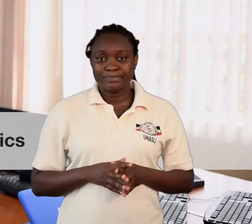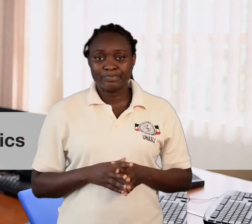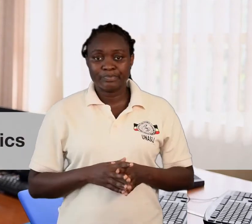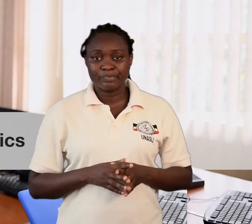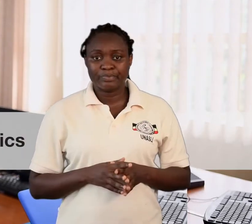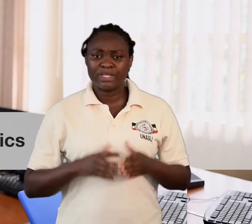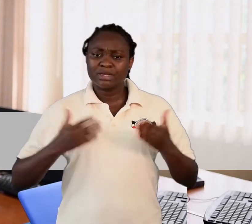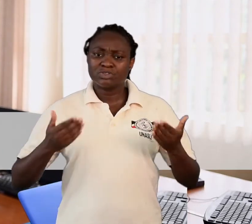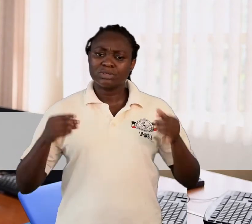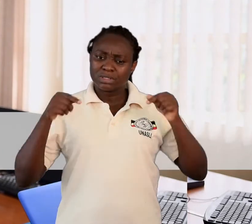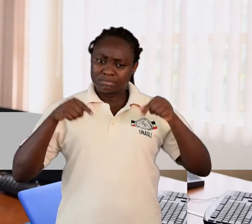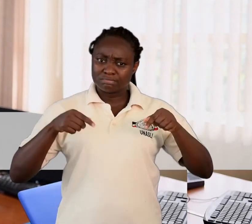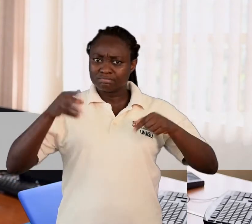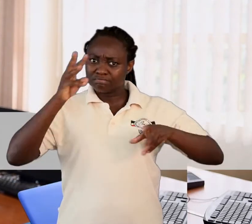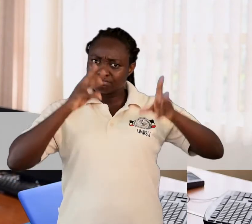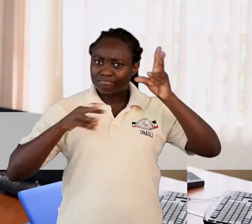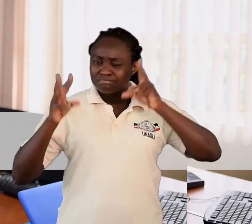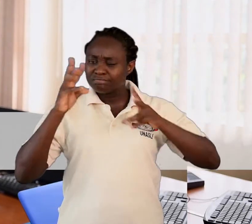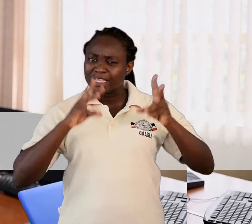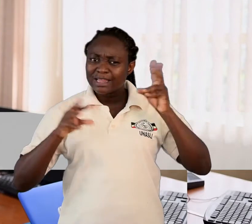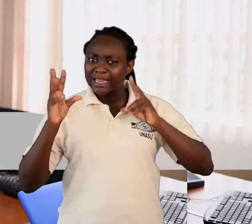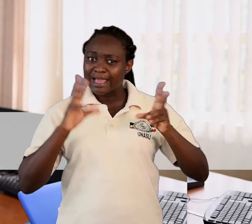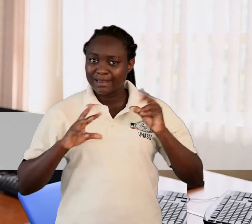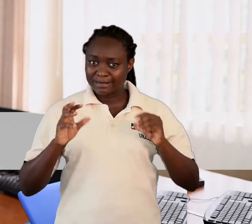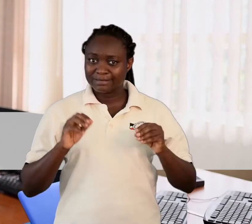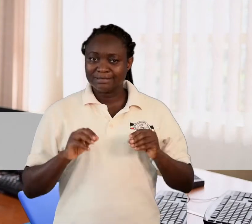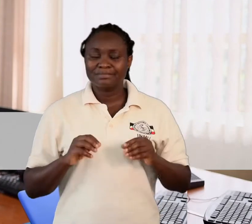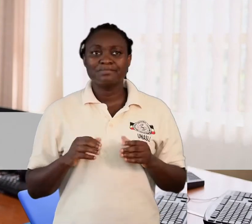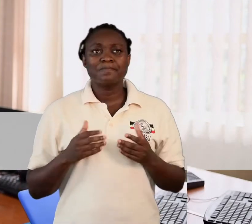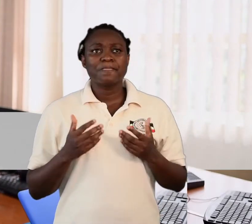In this lesson, we shall